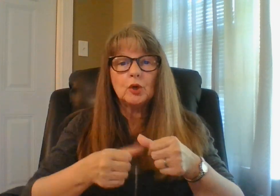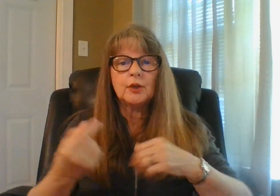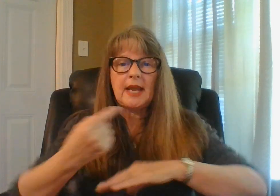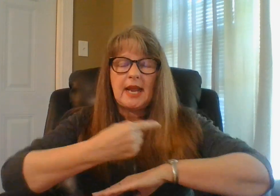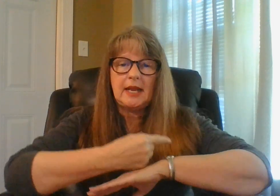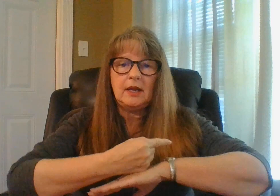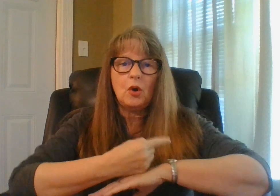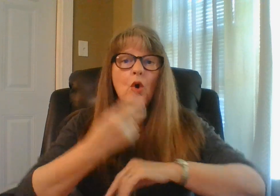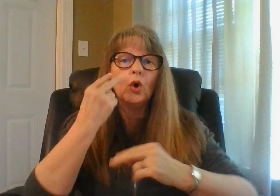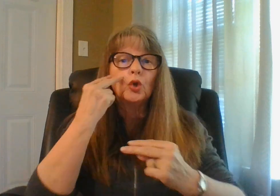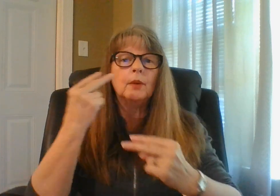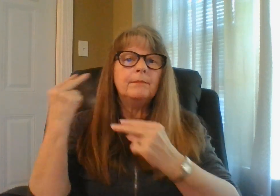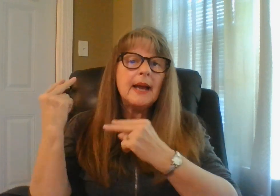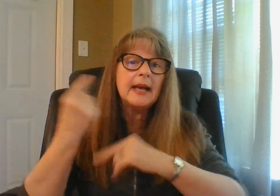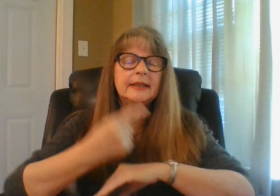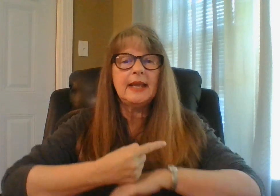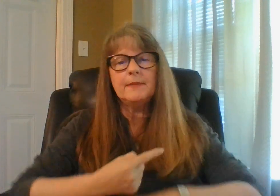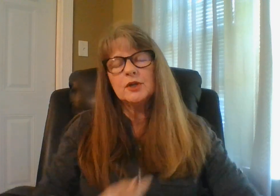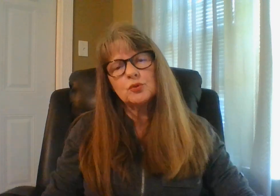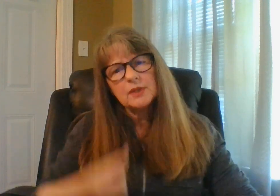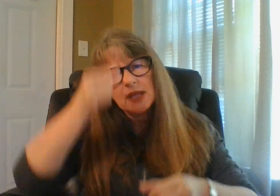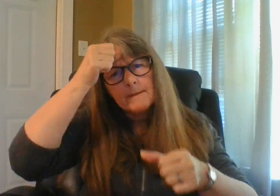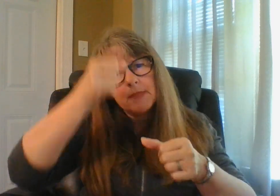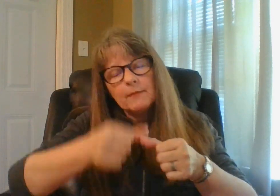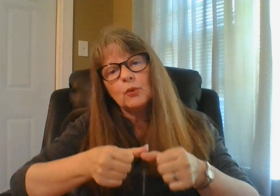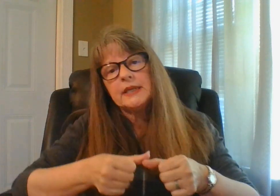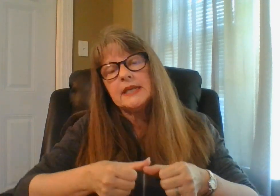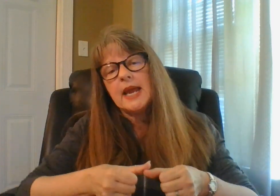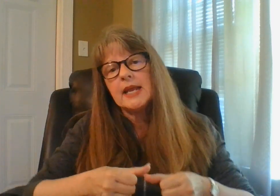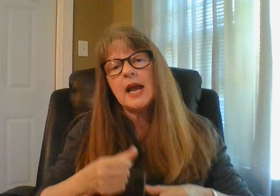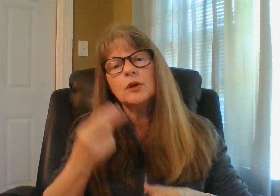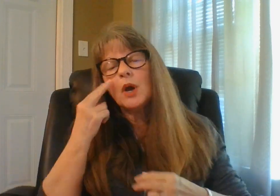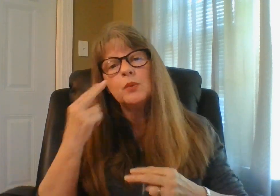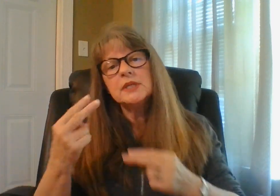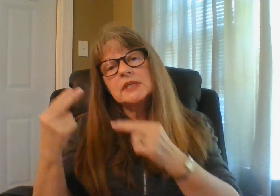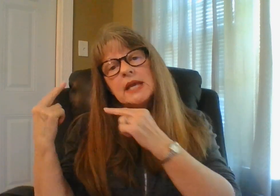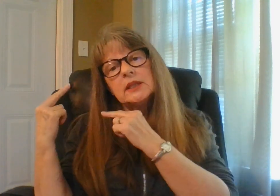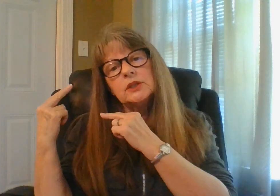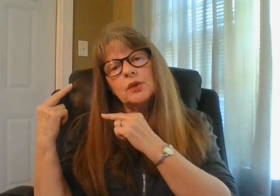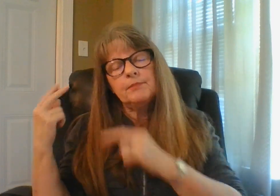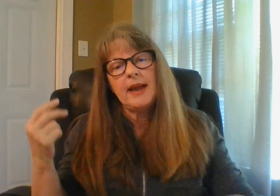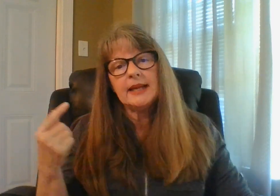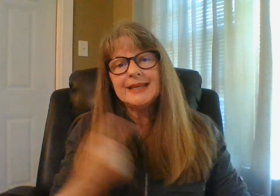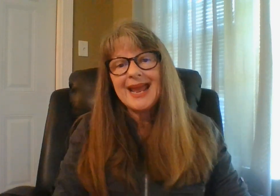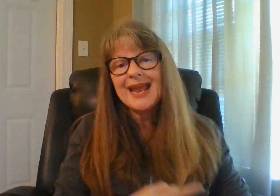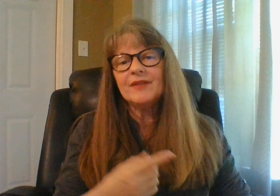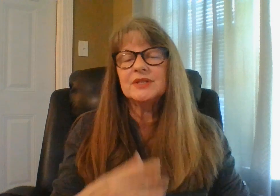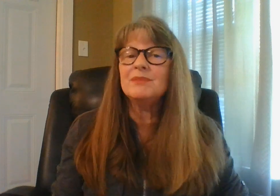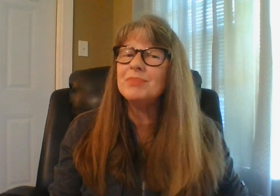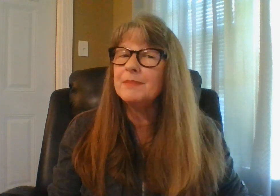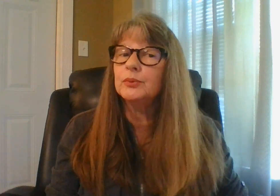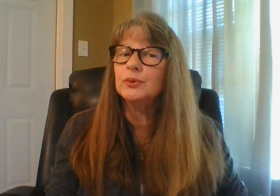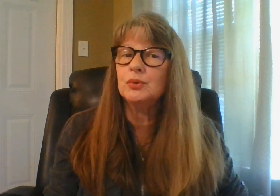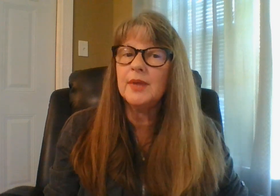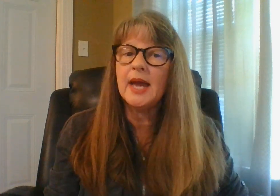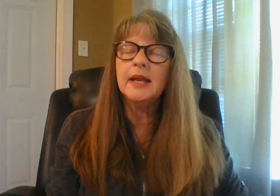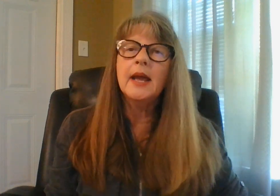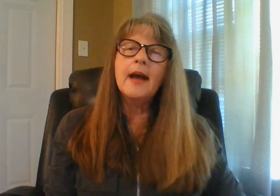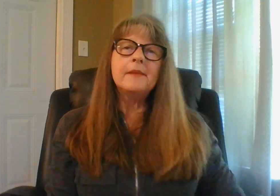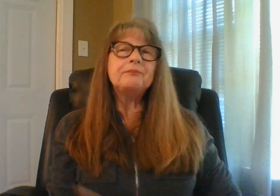Remember Day or Look Back Day, but it's really a memory day. I wouldn't say Look Back Day. I've seen people do that,